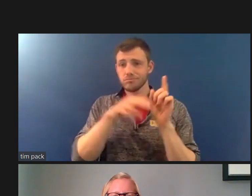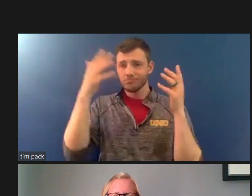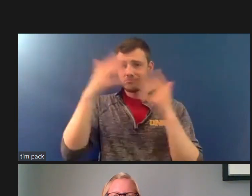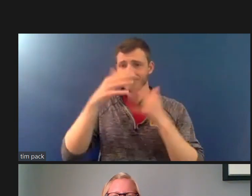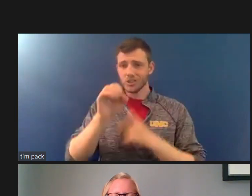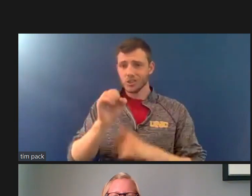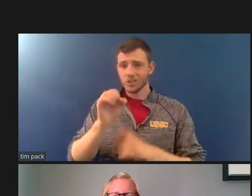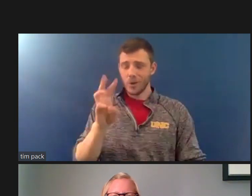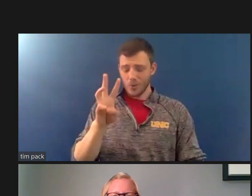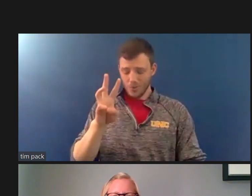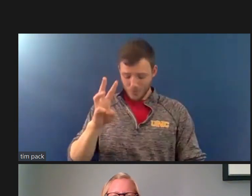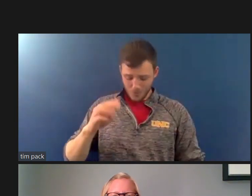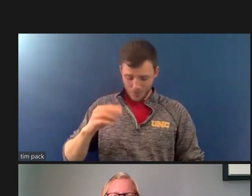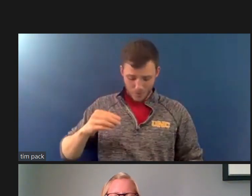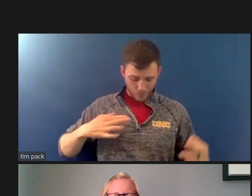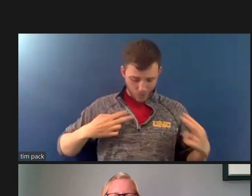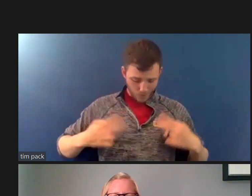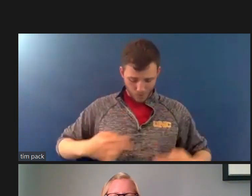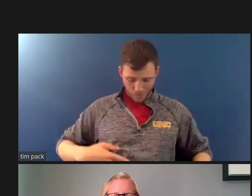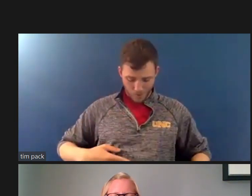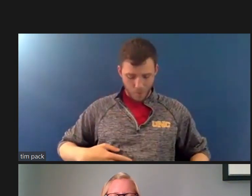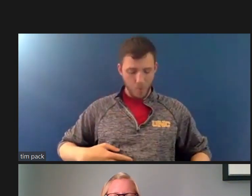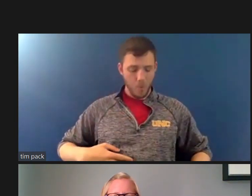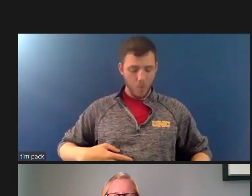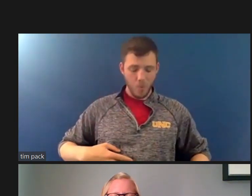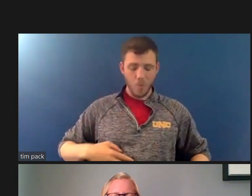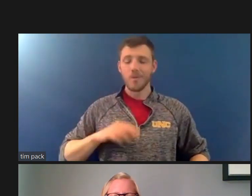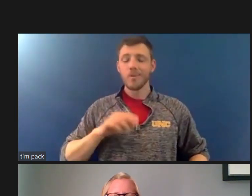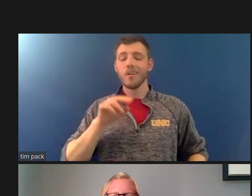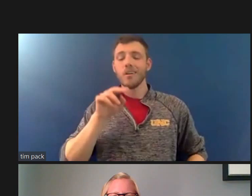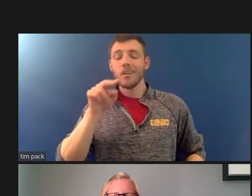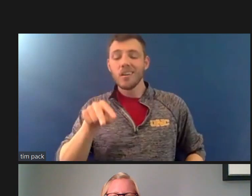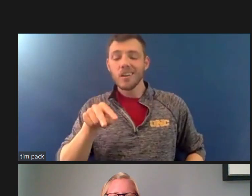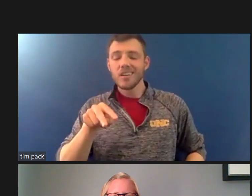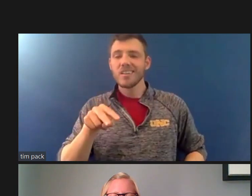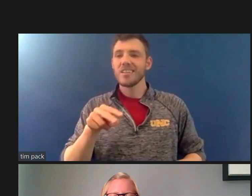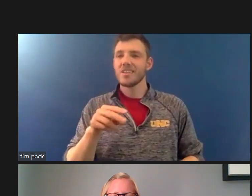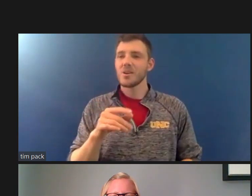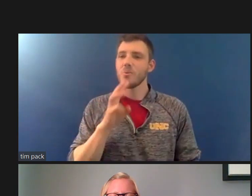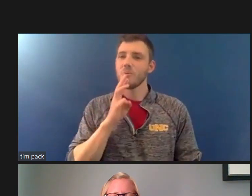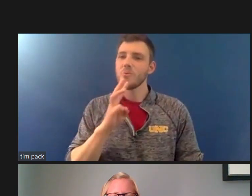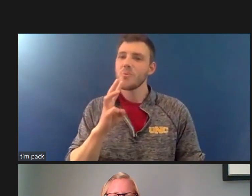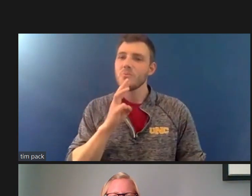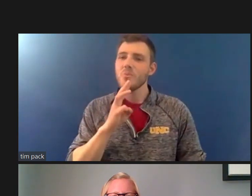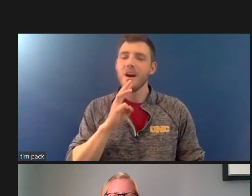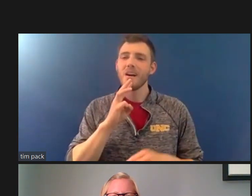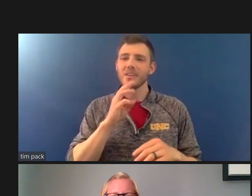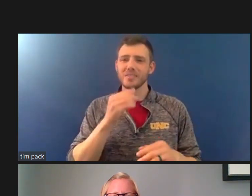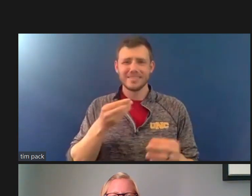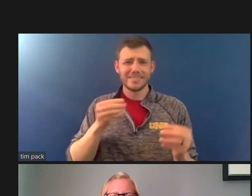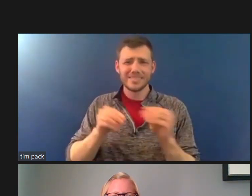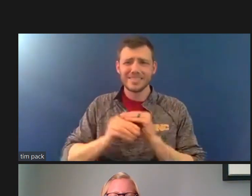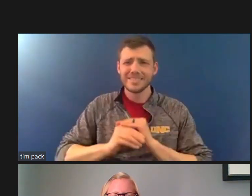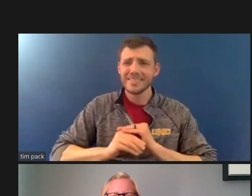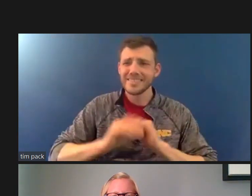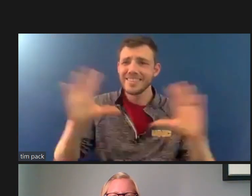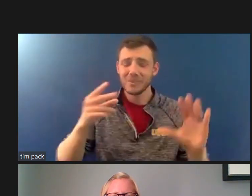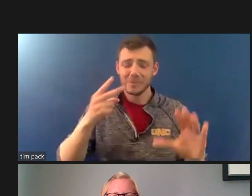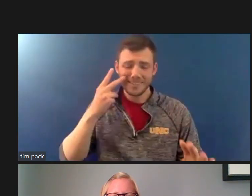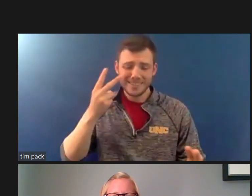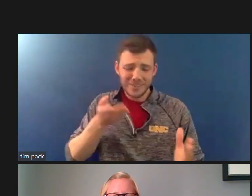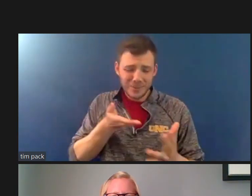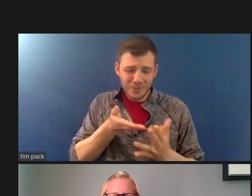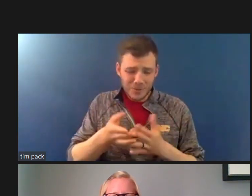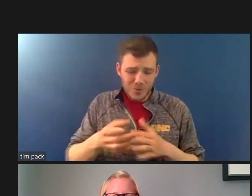down into the water. It was clear to the bottom and bright with the efflorescence of tropical weed and coral. A school of